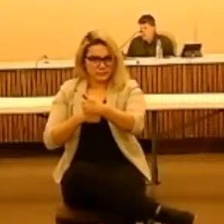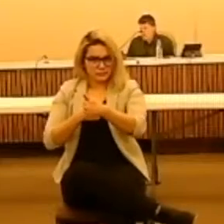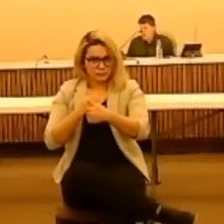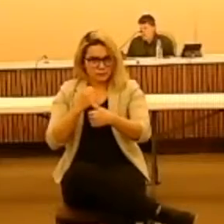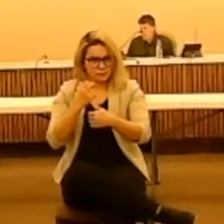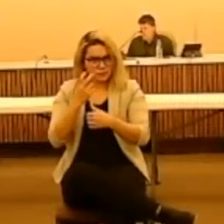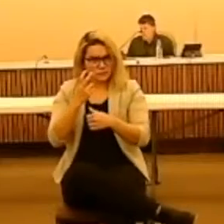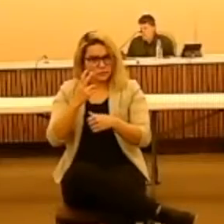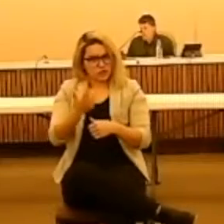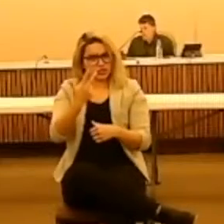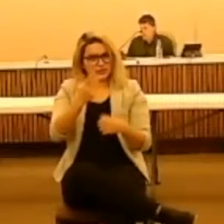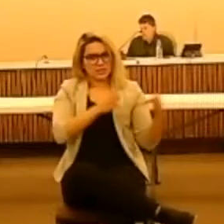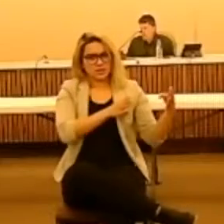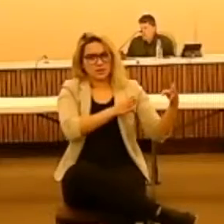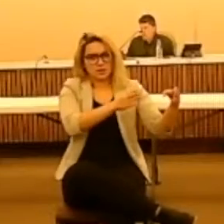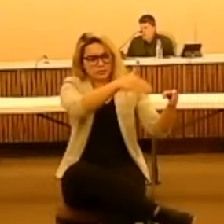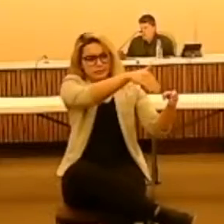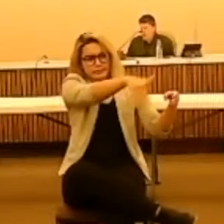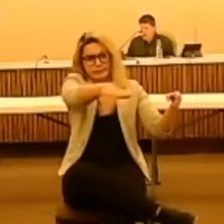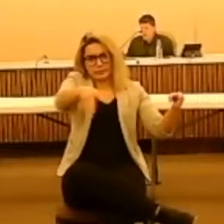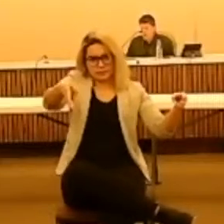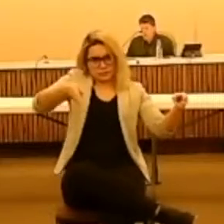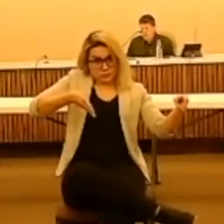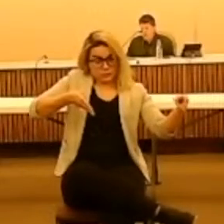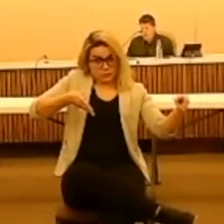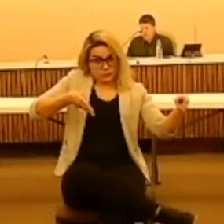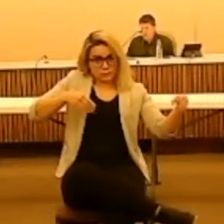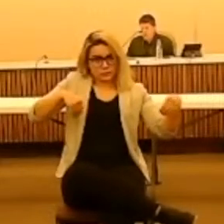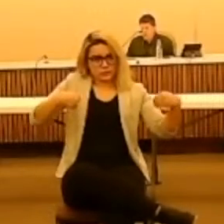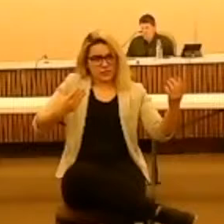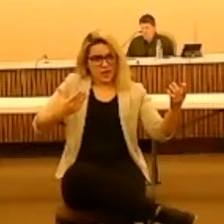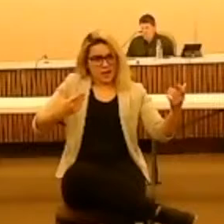the eastern portion.